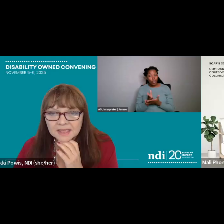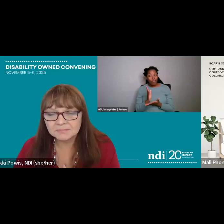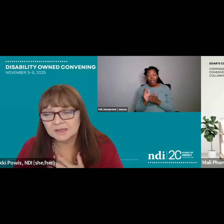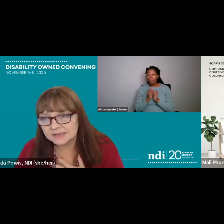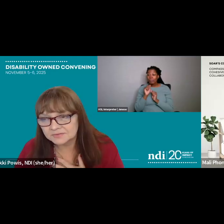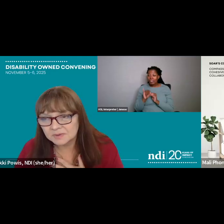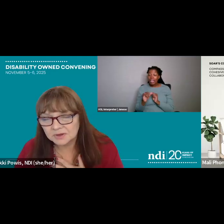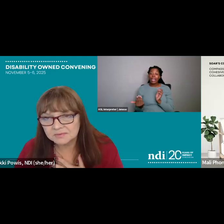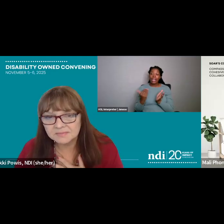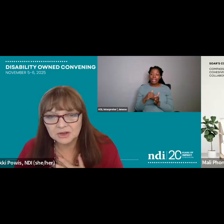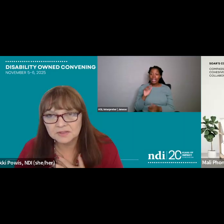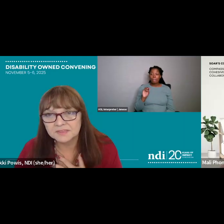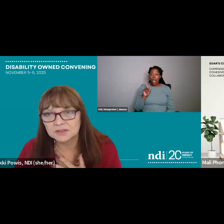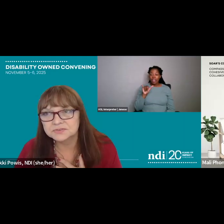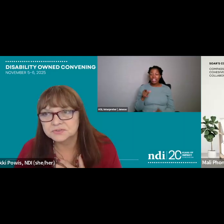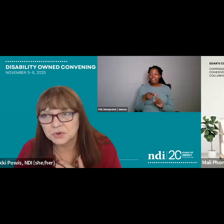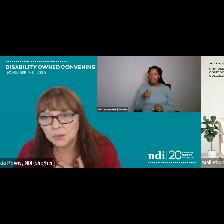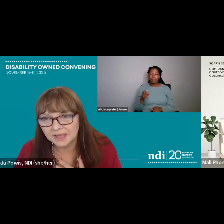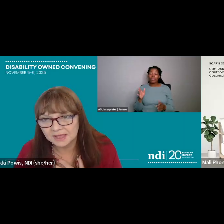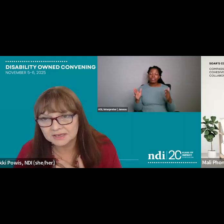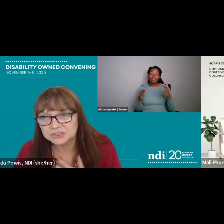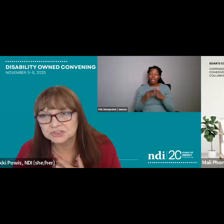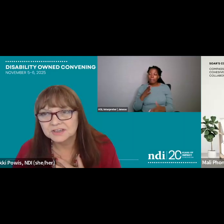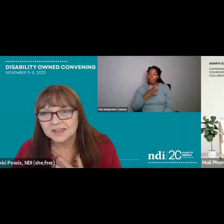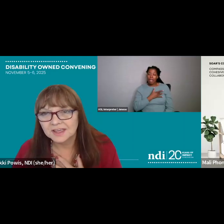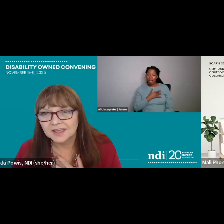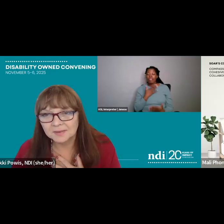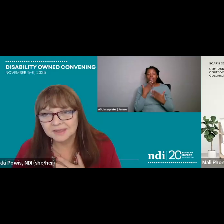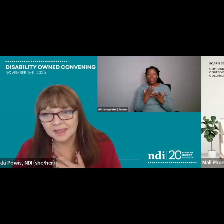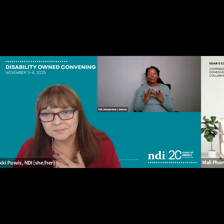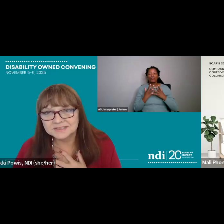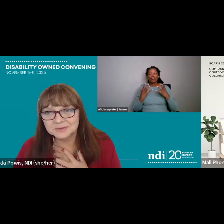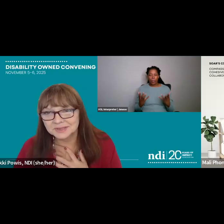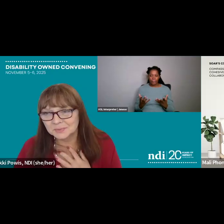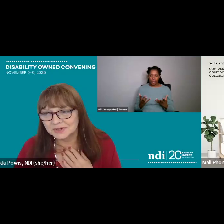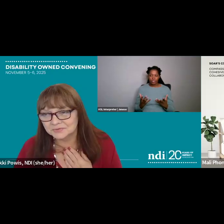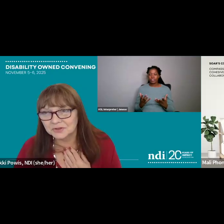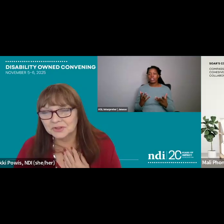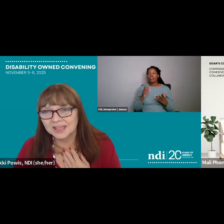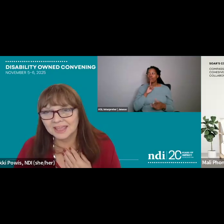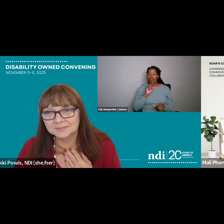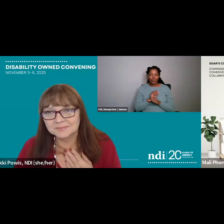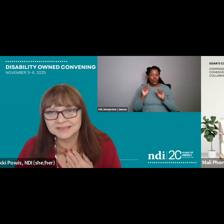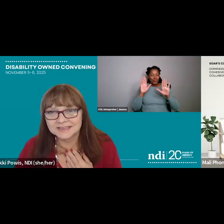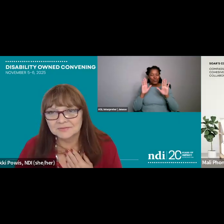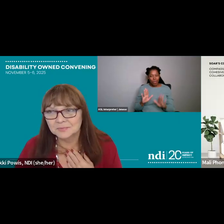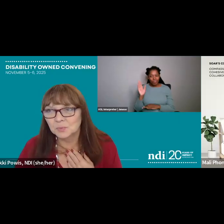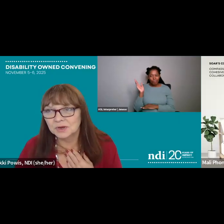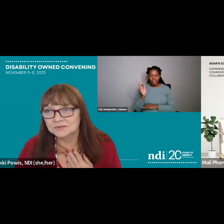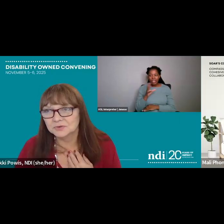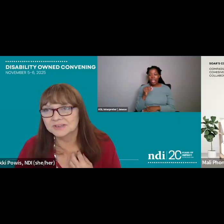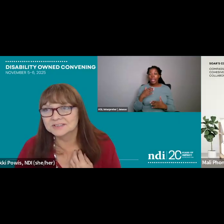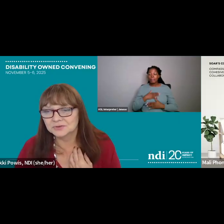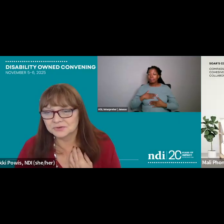with that, again, Molly, from the bottom of my heart, thank you so much. Thank you, everyone. Absolutely wonderful. And please have